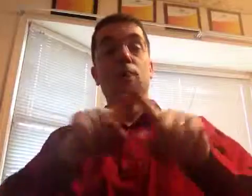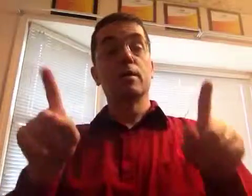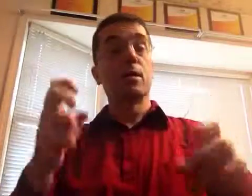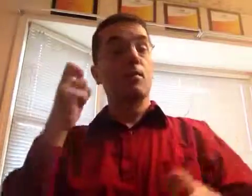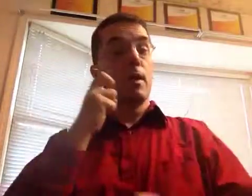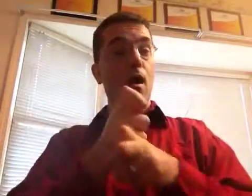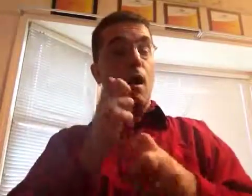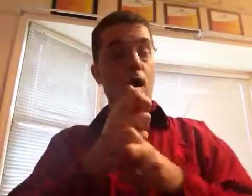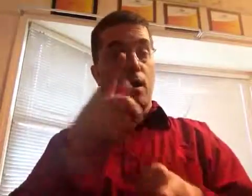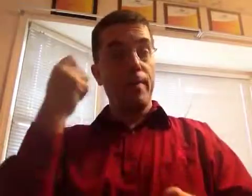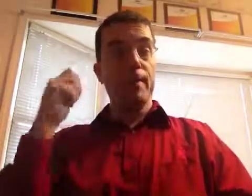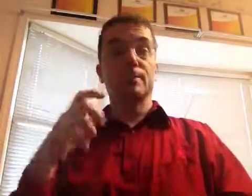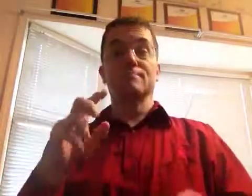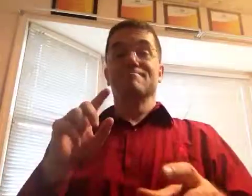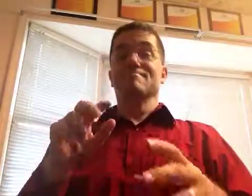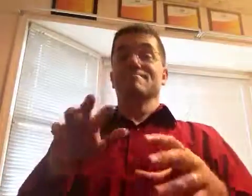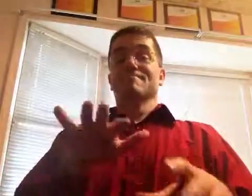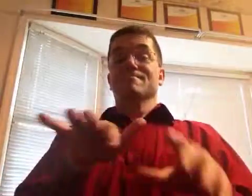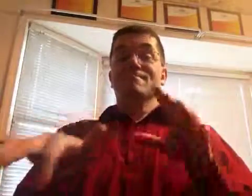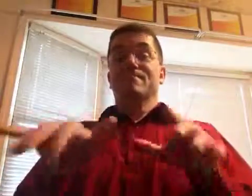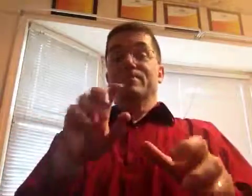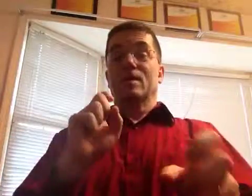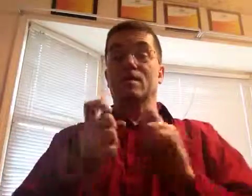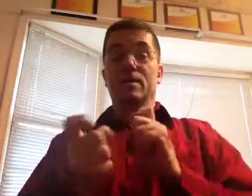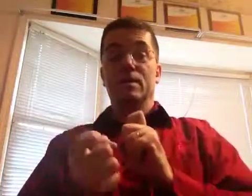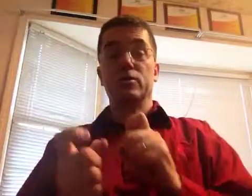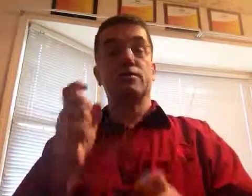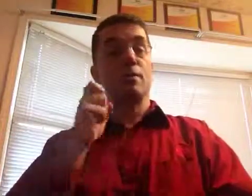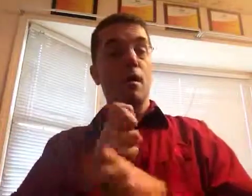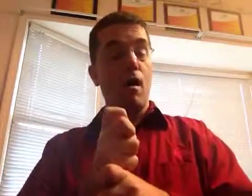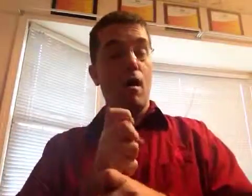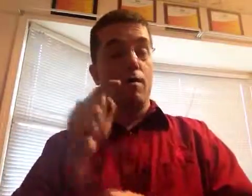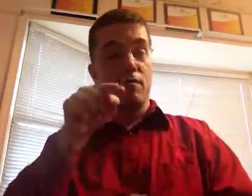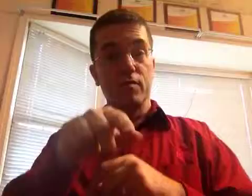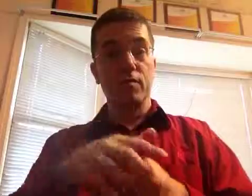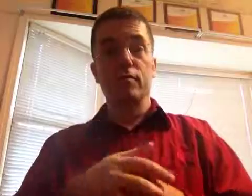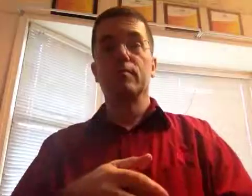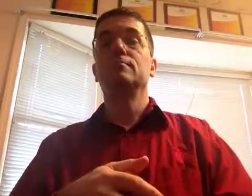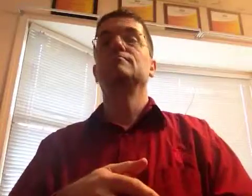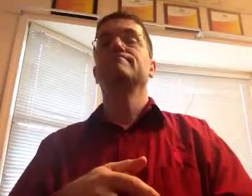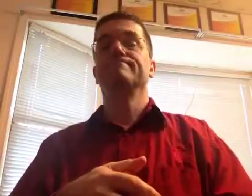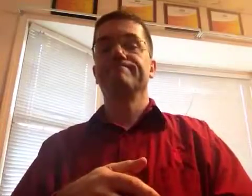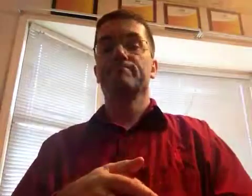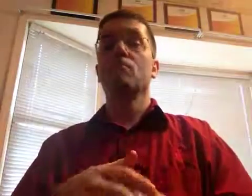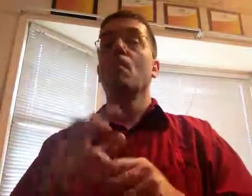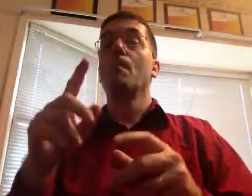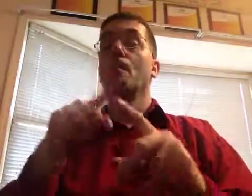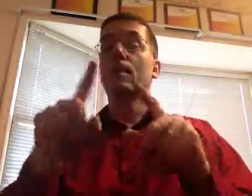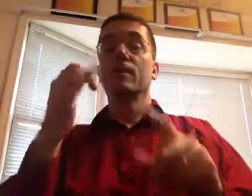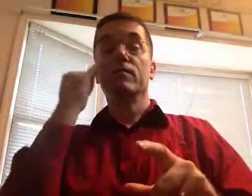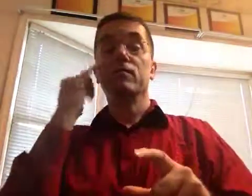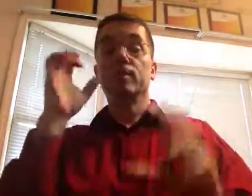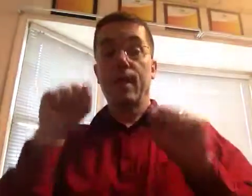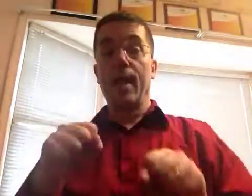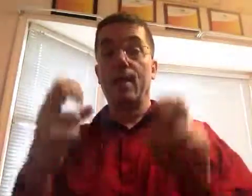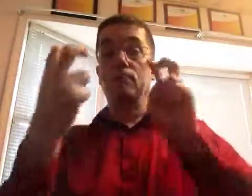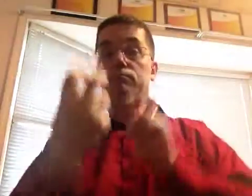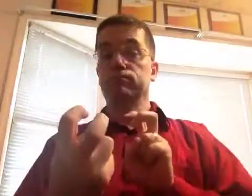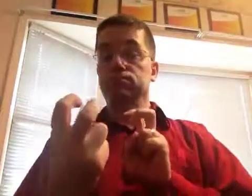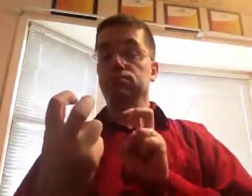be a difficult period of time, a difficult adjustment. But if you can sit down with the two of them and even with her parents